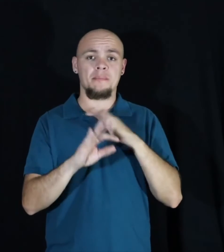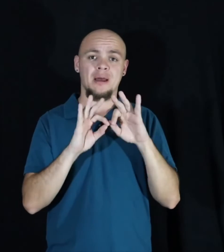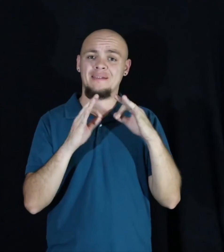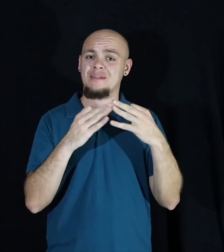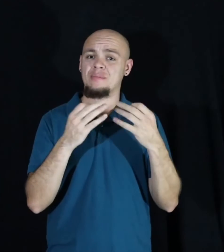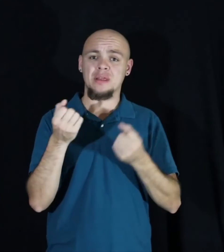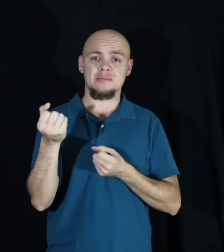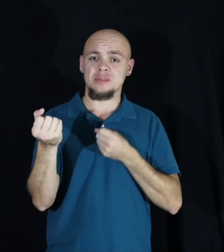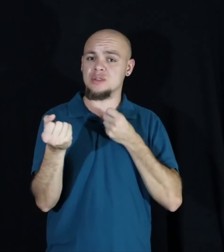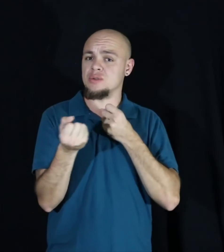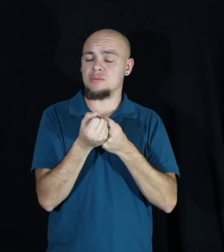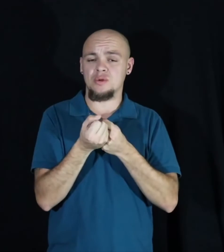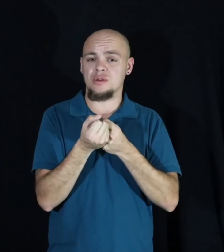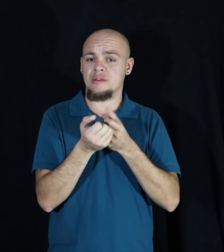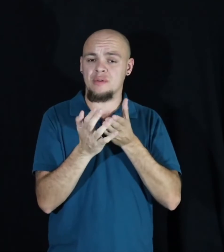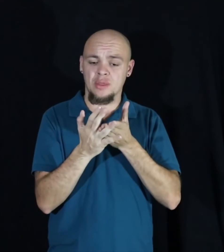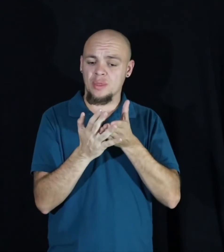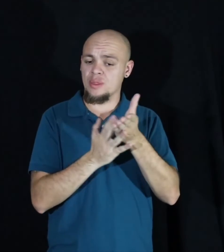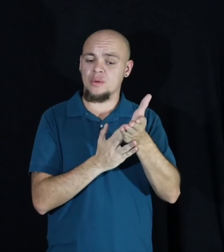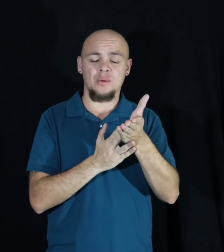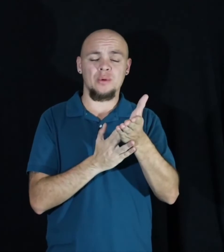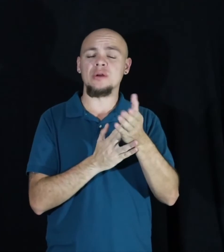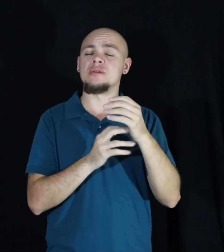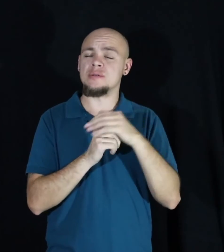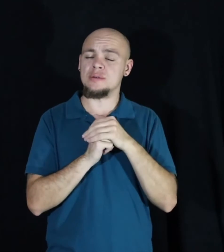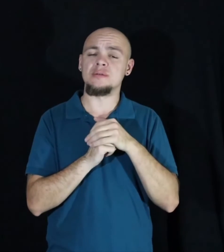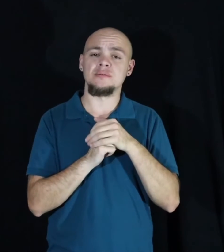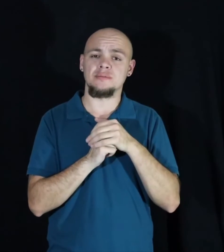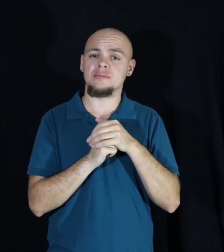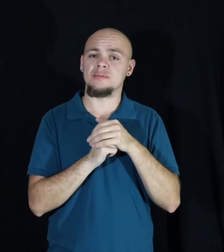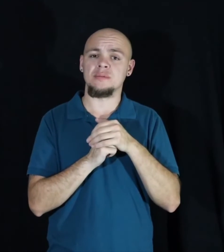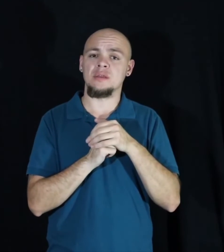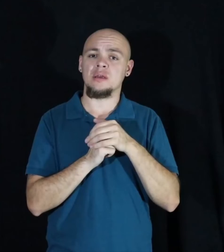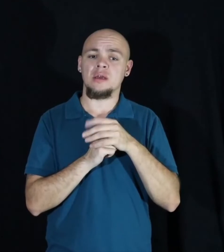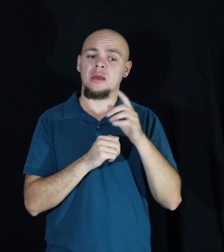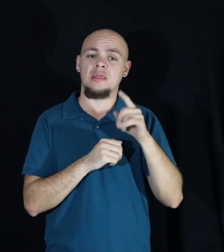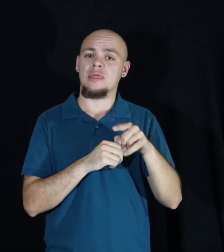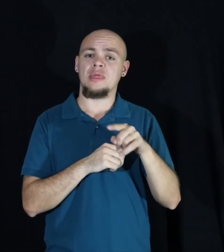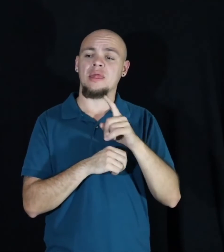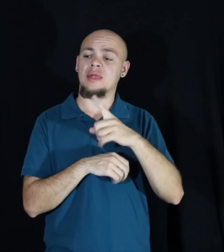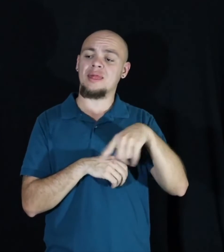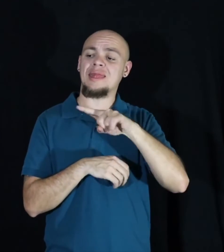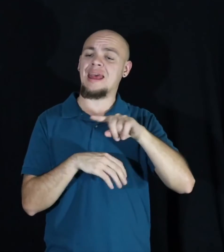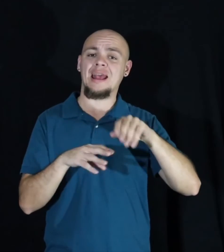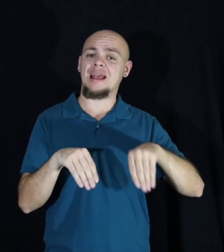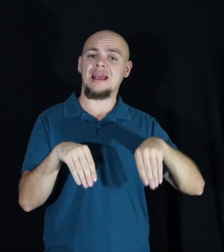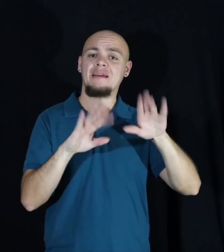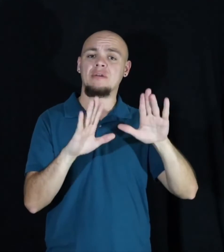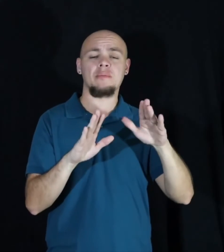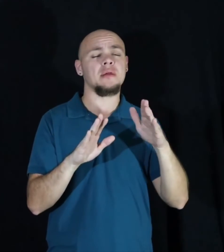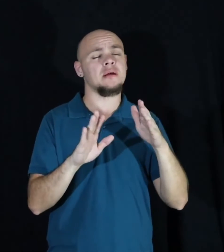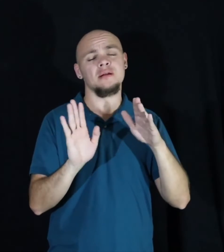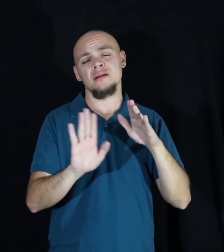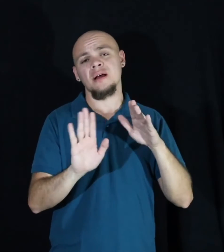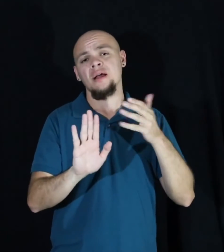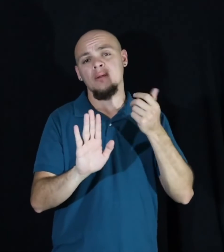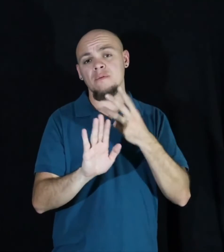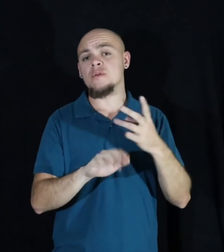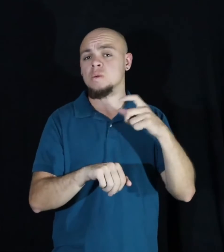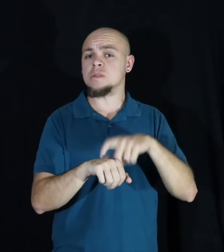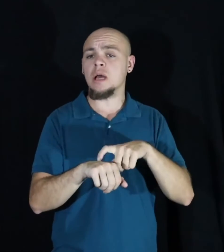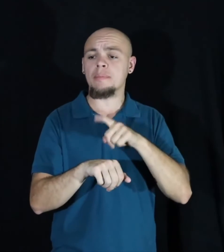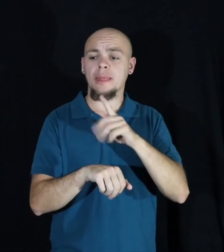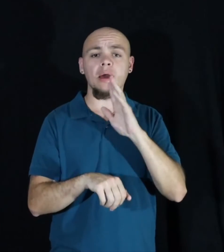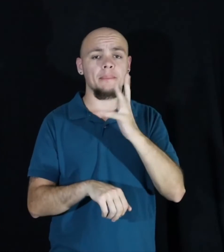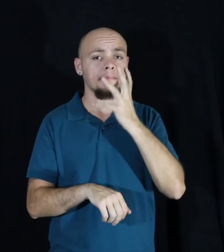supportive through this. They never turned their backs on me. I'm sure there were times where they were pretty